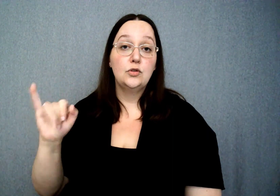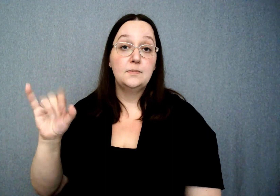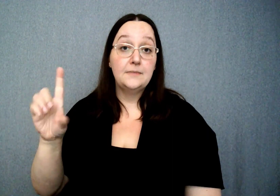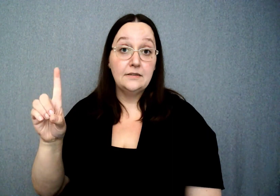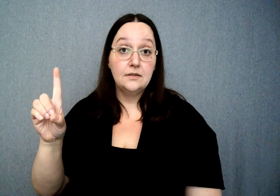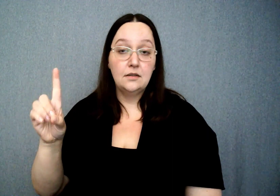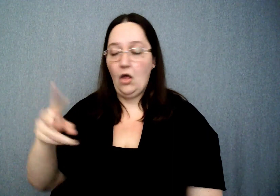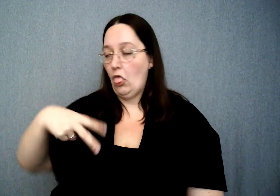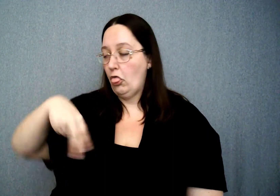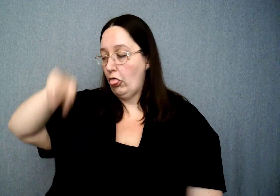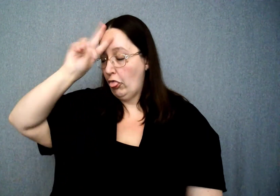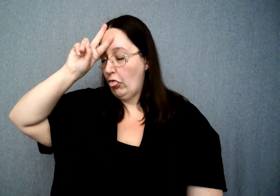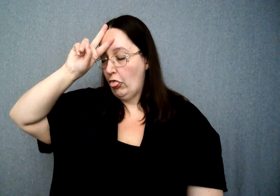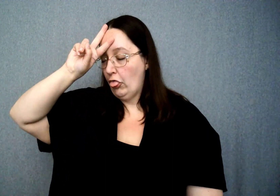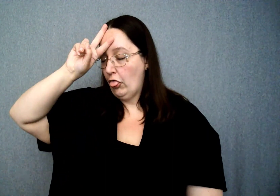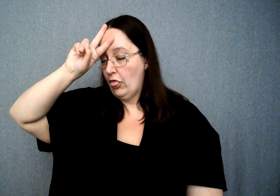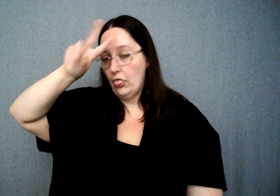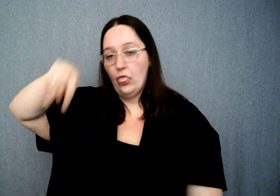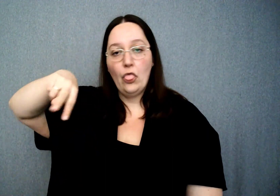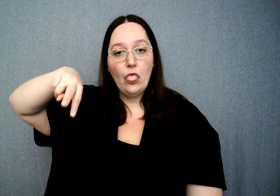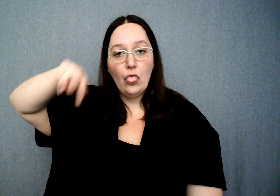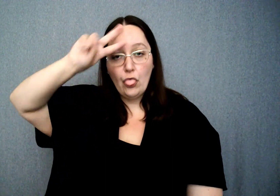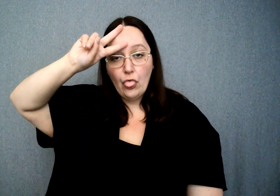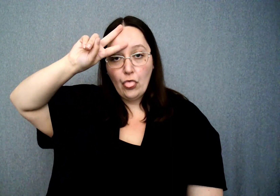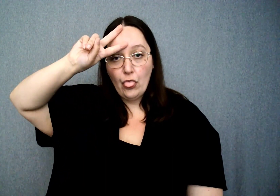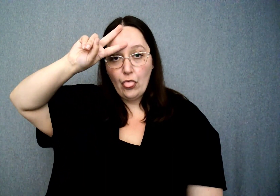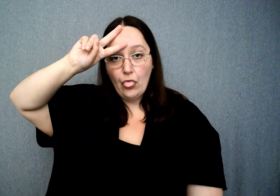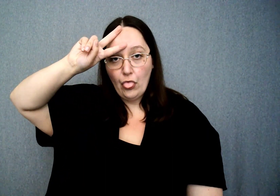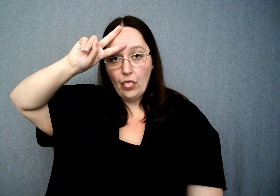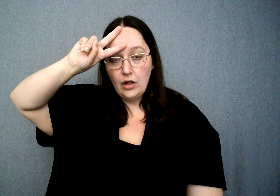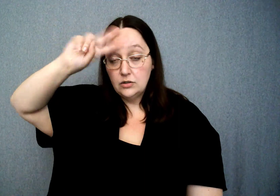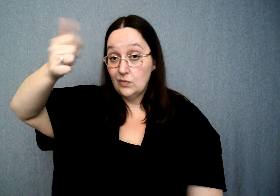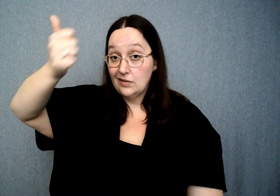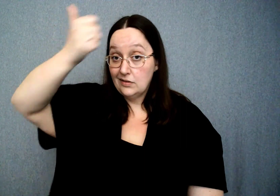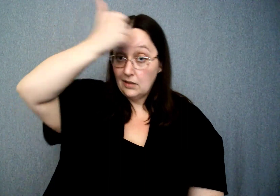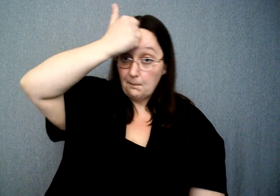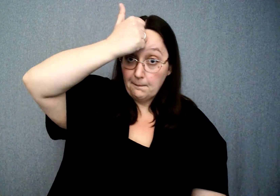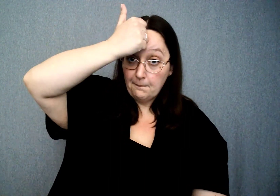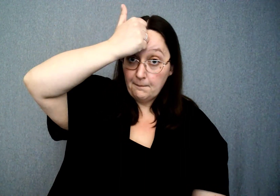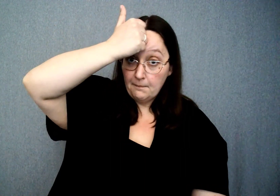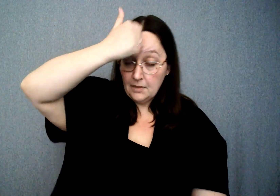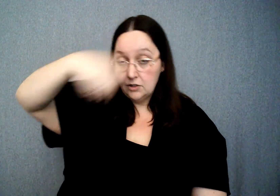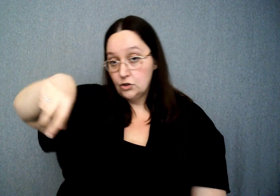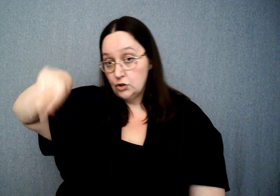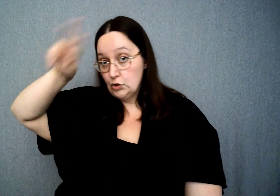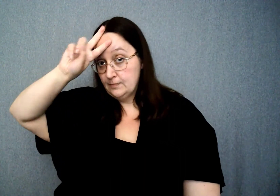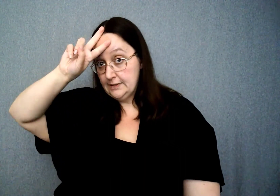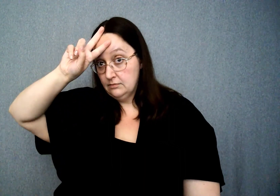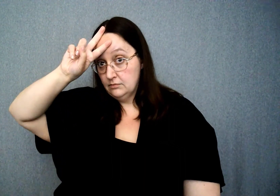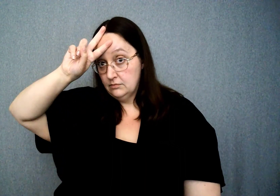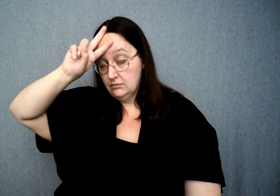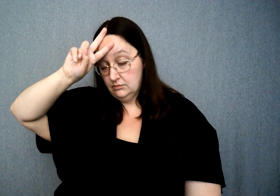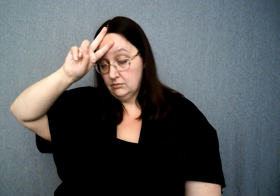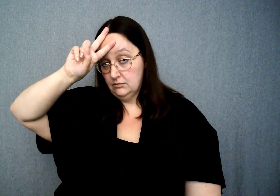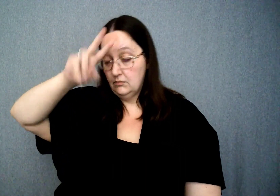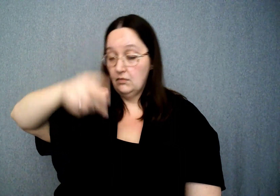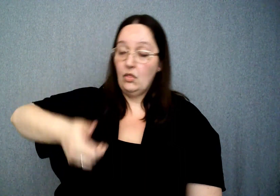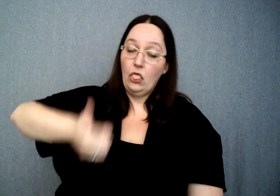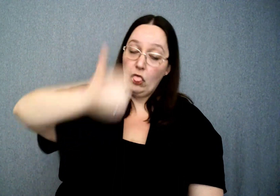Stupid is going to be a V that you're going to hit the back of your V to your forehead. Dumb, palm faces you, stupid, palm faces